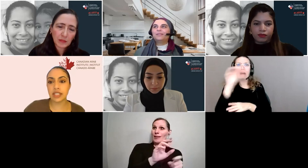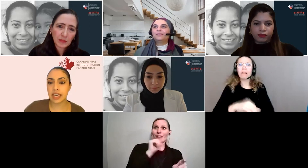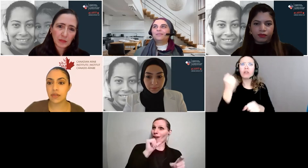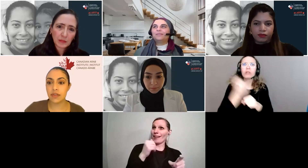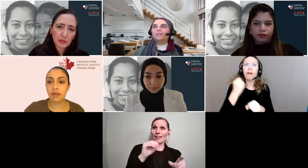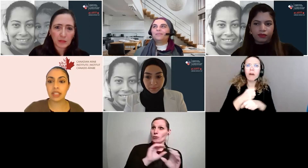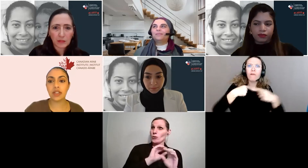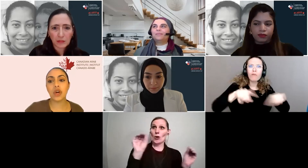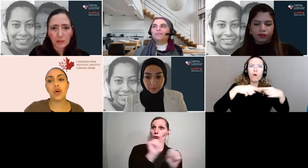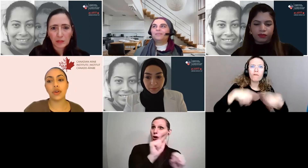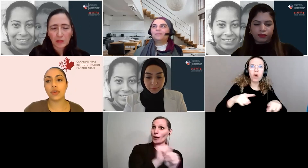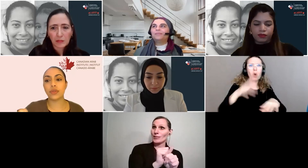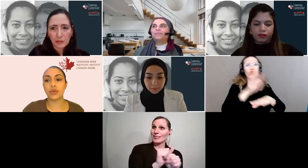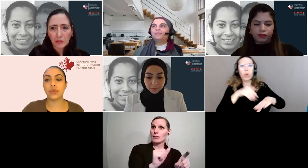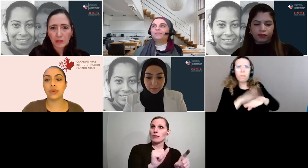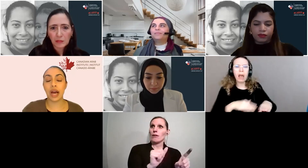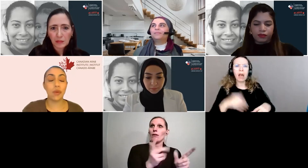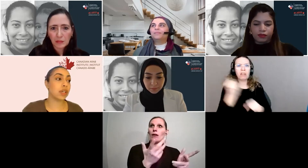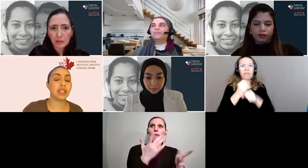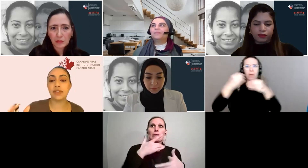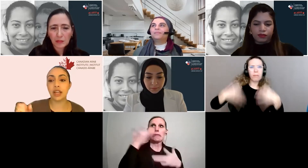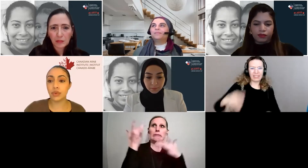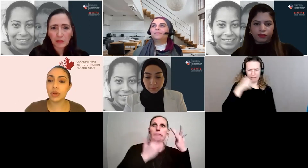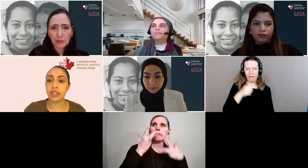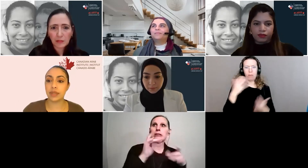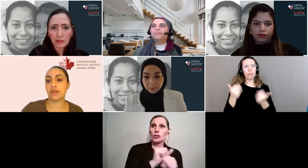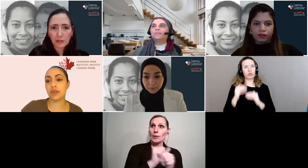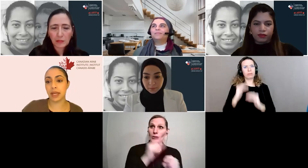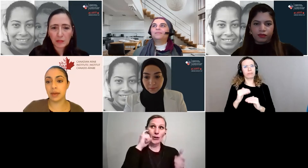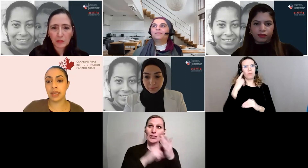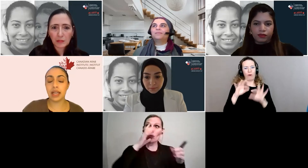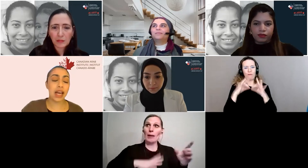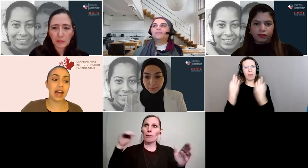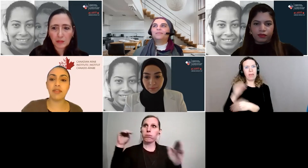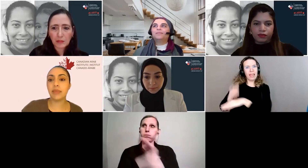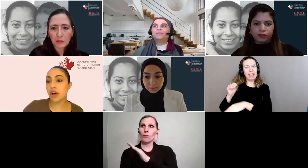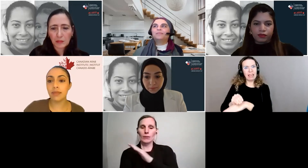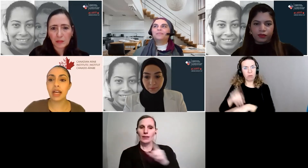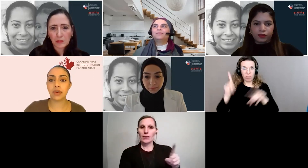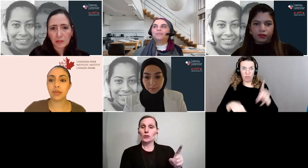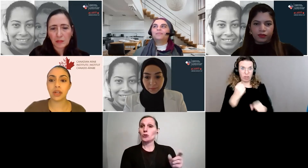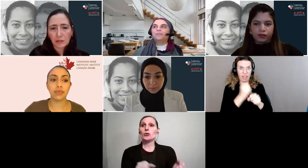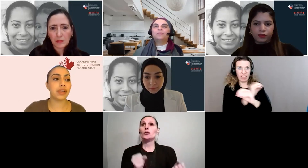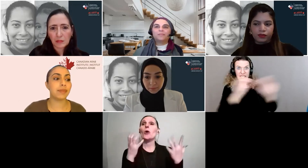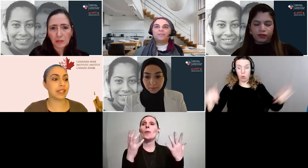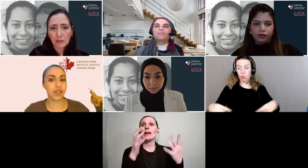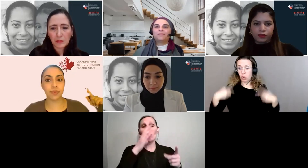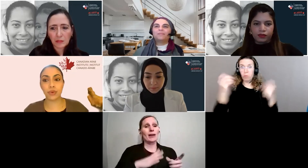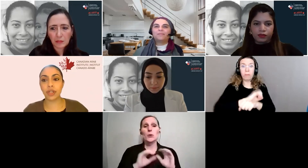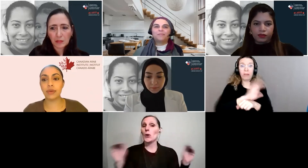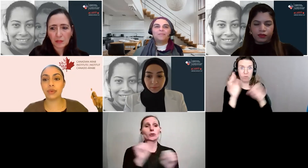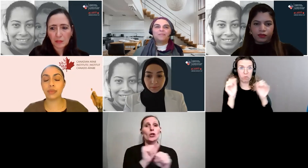who need to take care of their families, or those who were left unemployed because of the pandemic and haven't been called back from their employer because